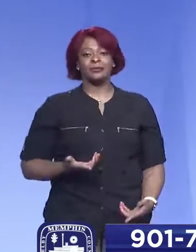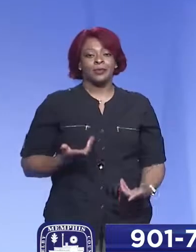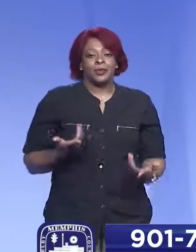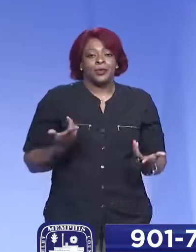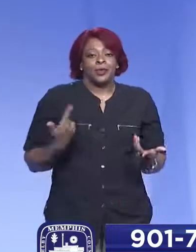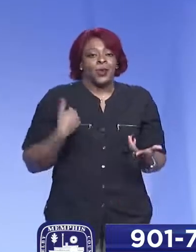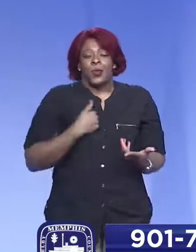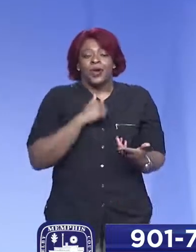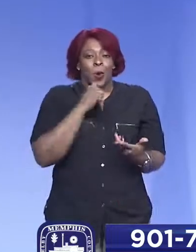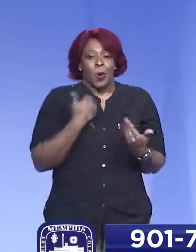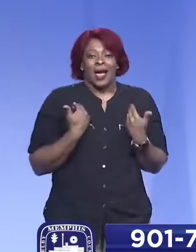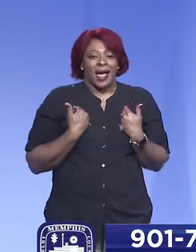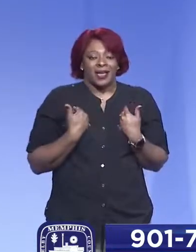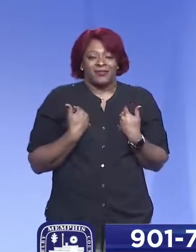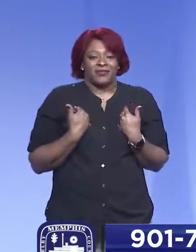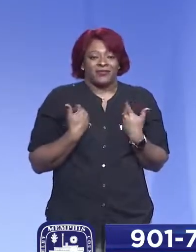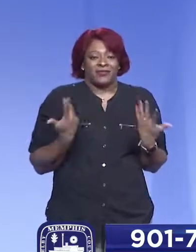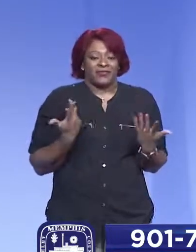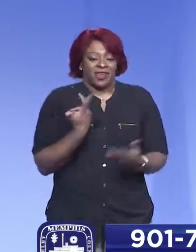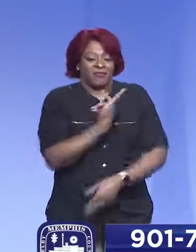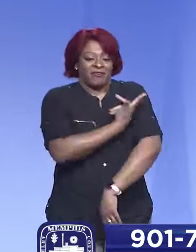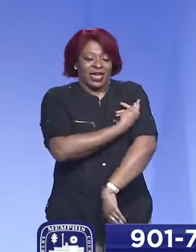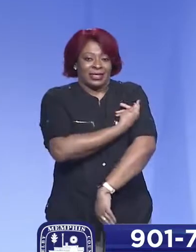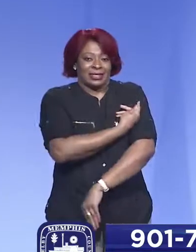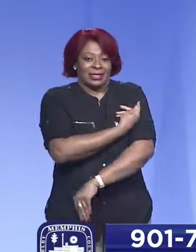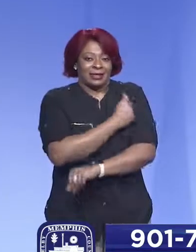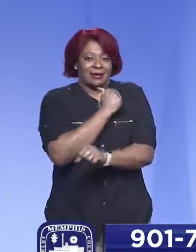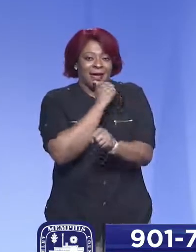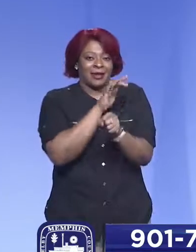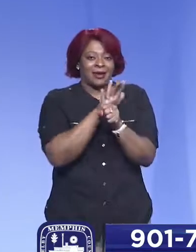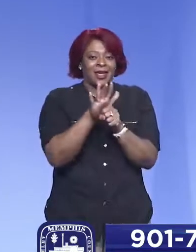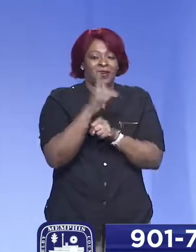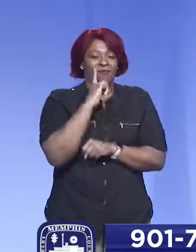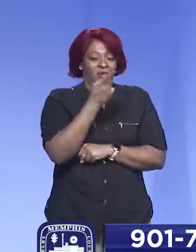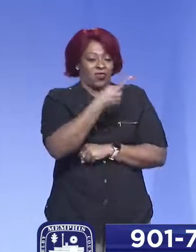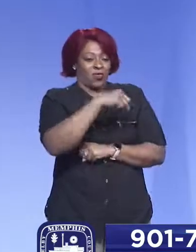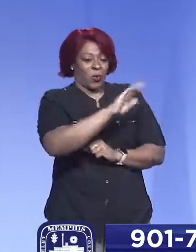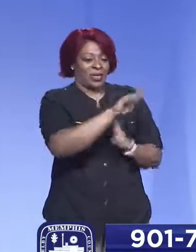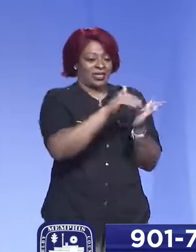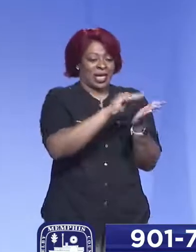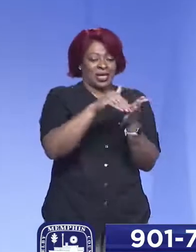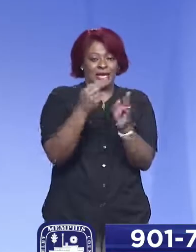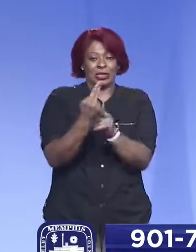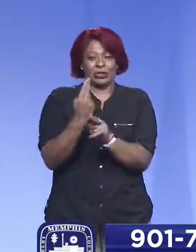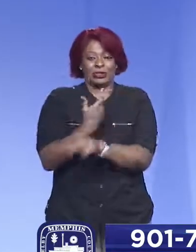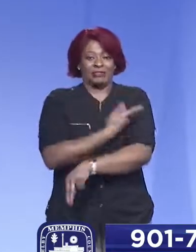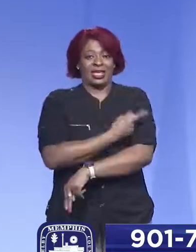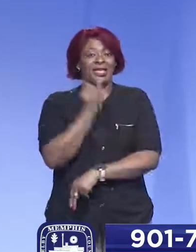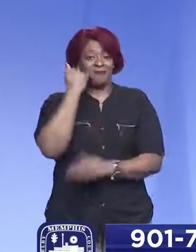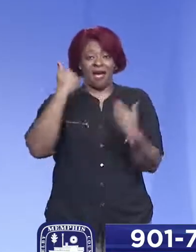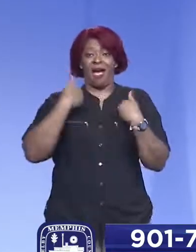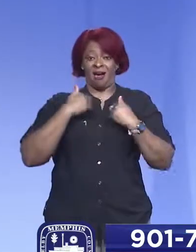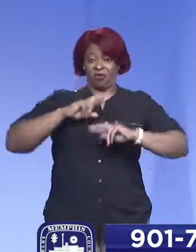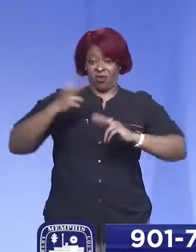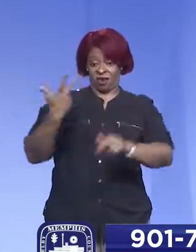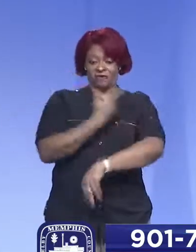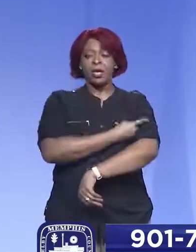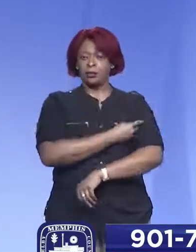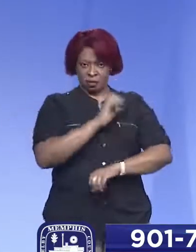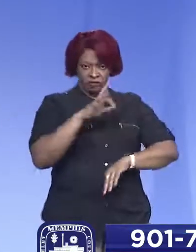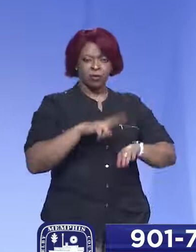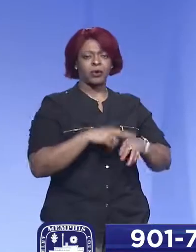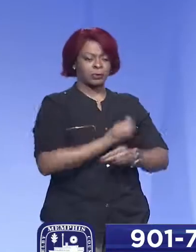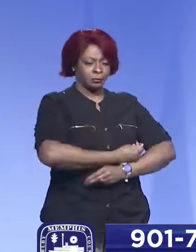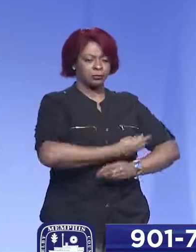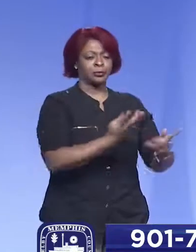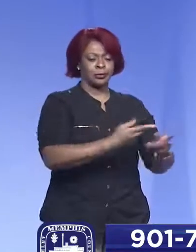we don't have vaccine for those sites to use. If we had vaccine, we could certainly open